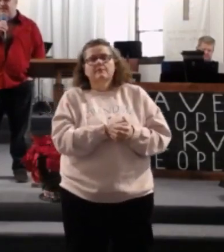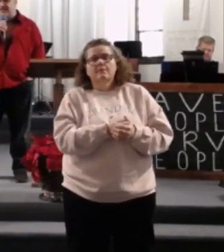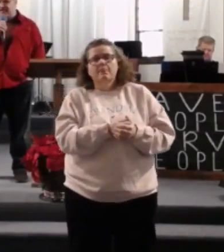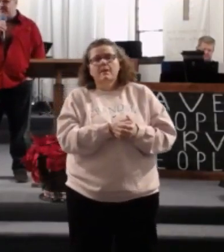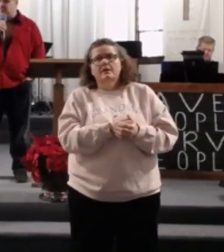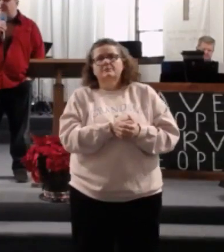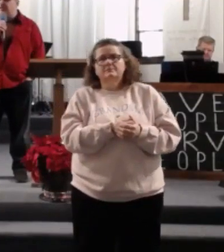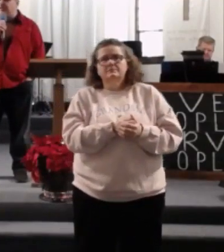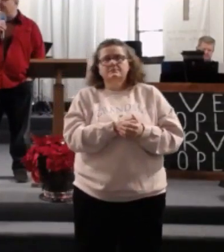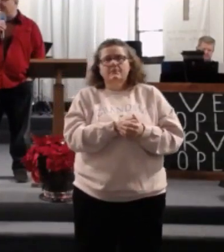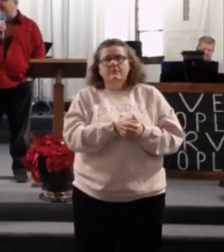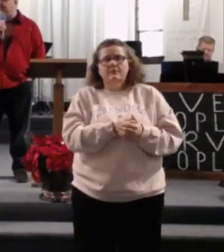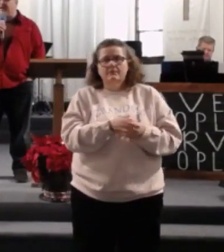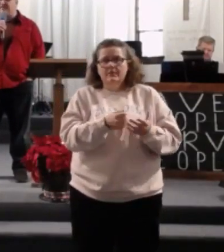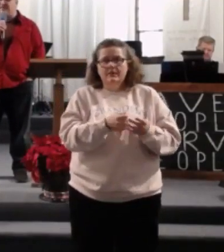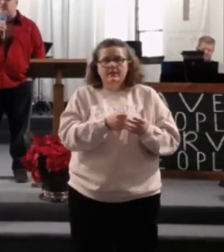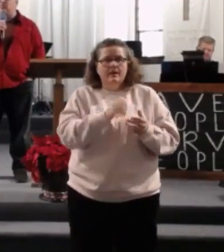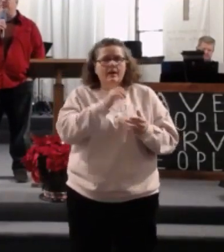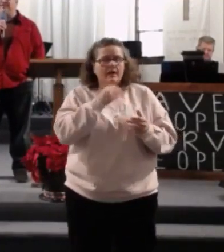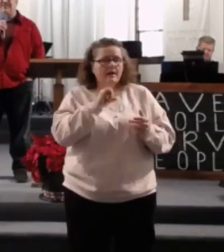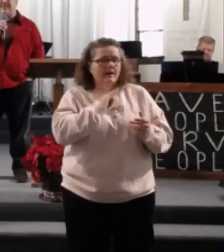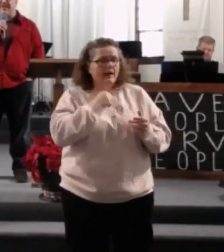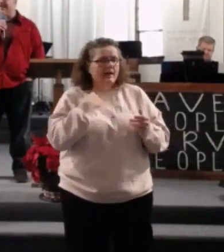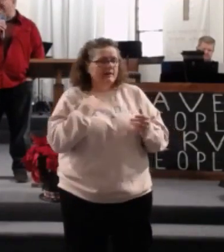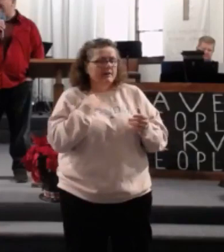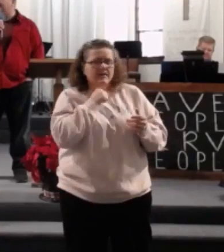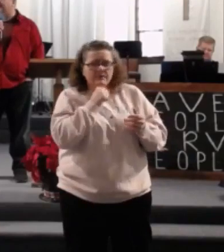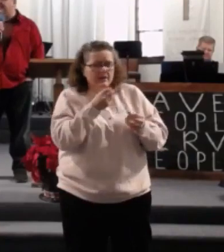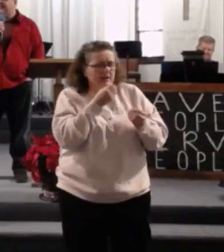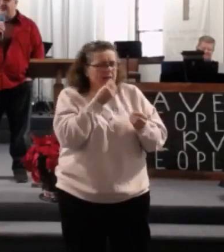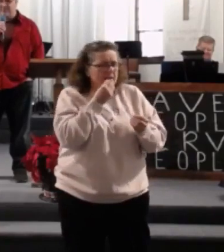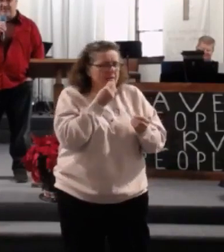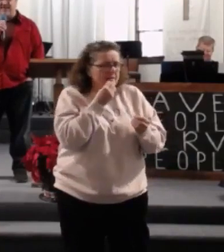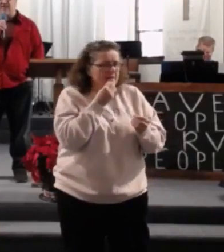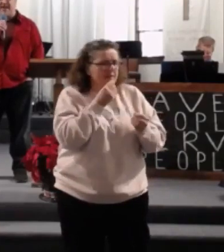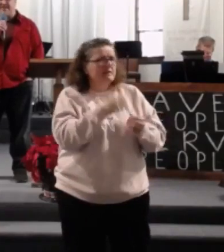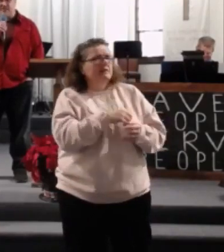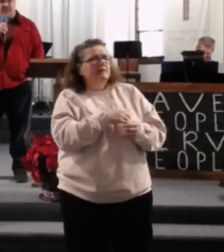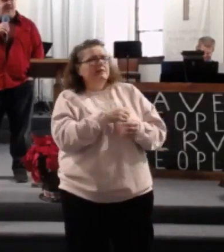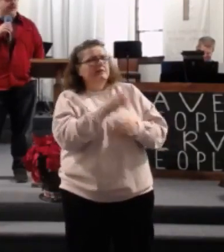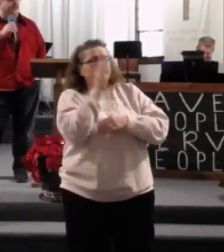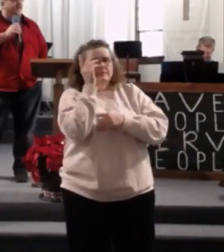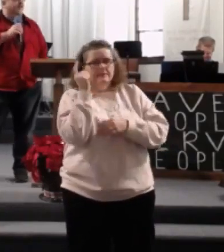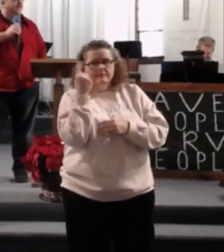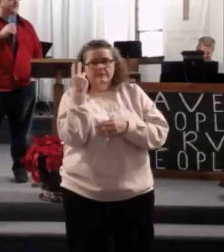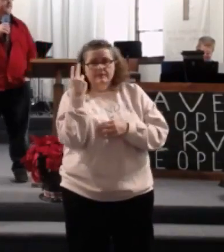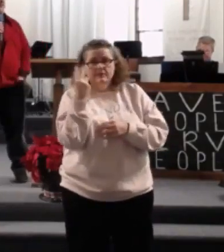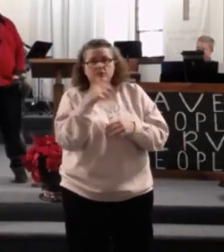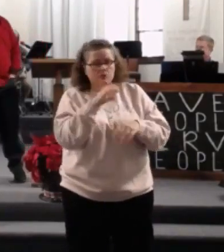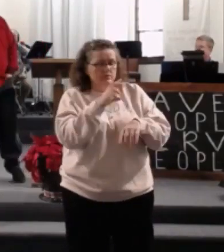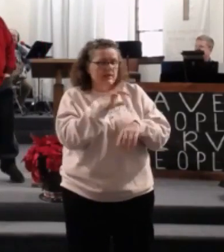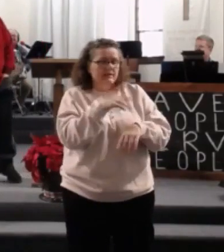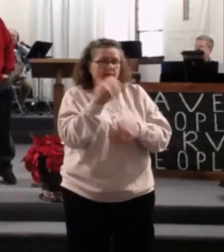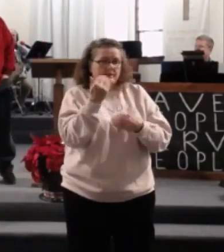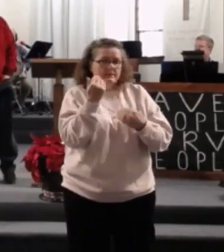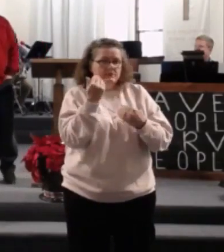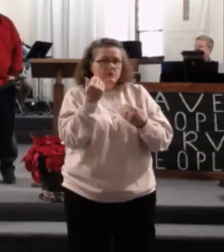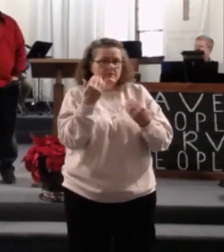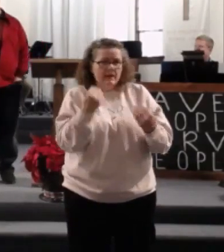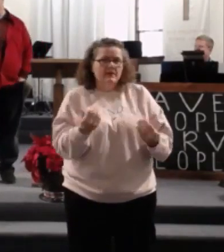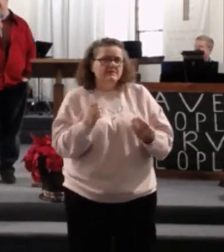And I'm like, "I just want to eat. I haven't eaten since noon, and it's like 8 o'clock. But yeah, ask away."